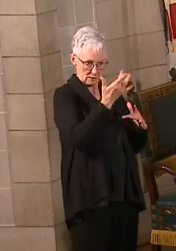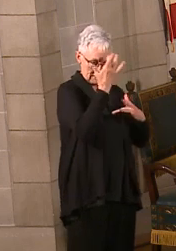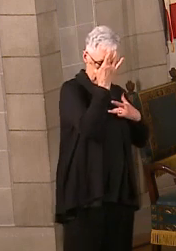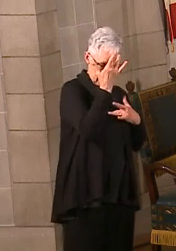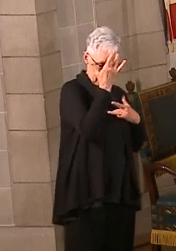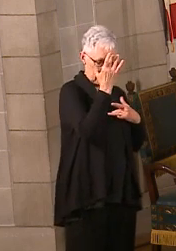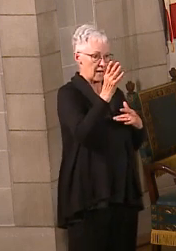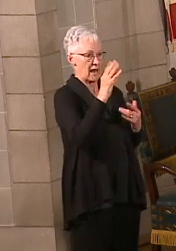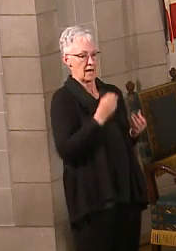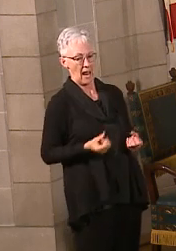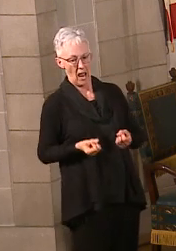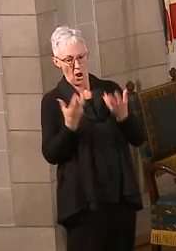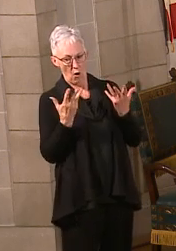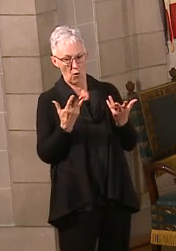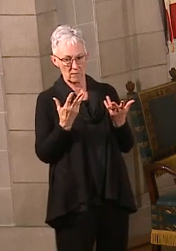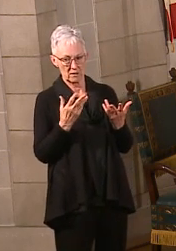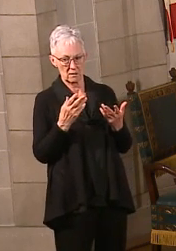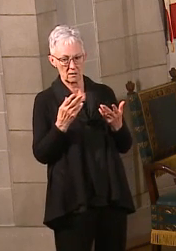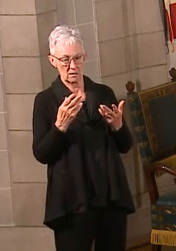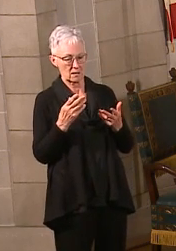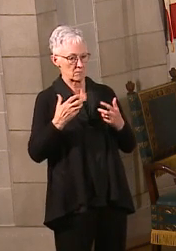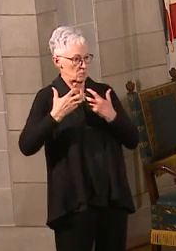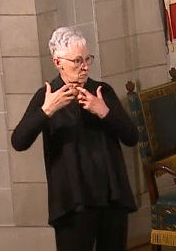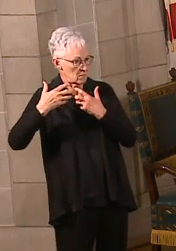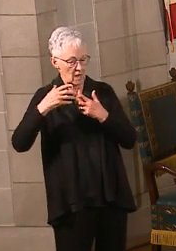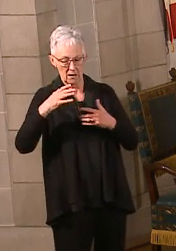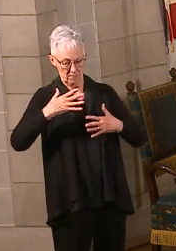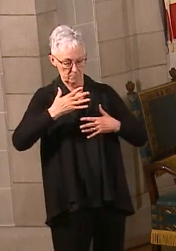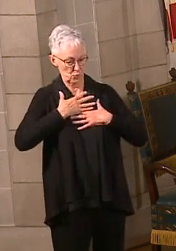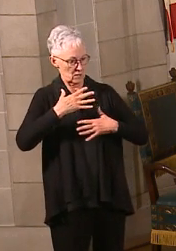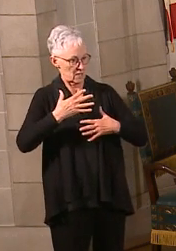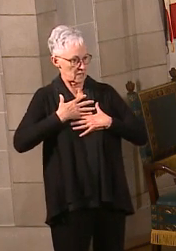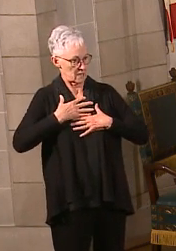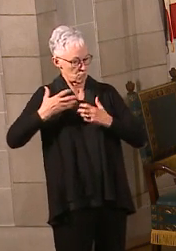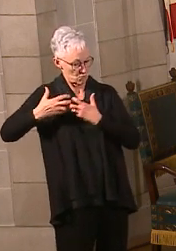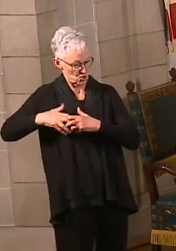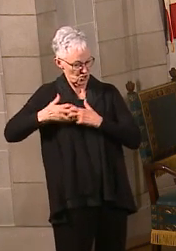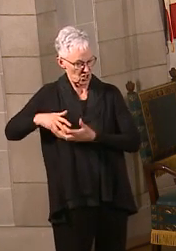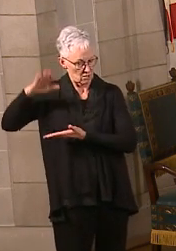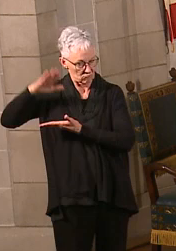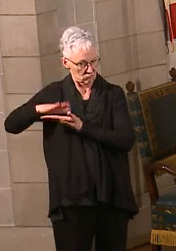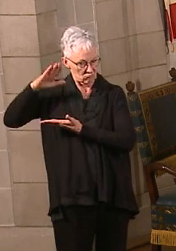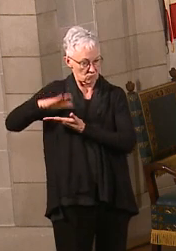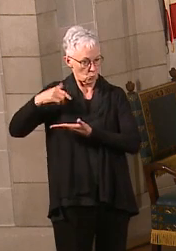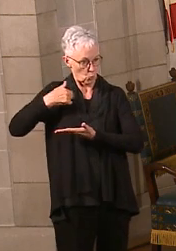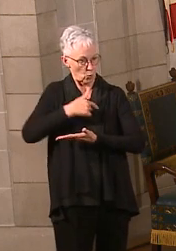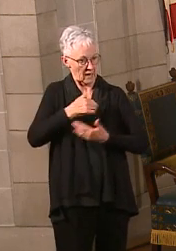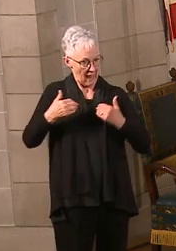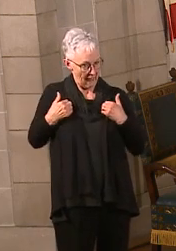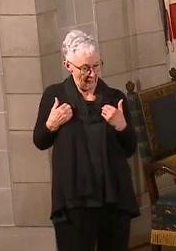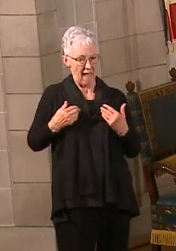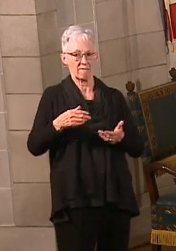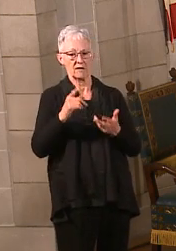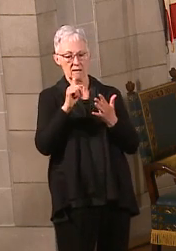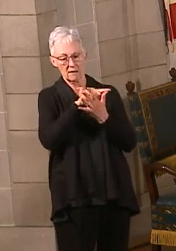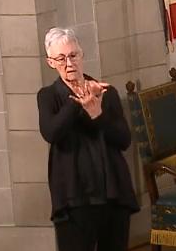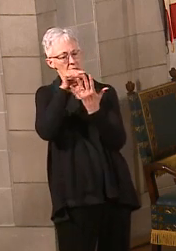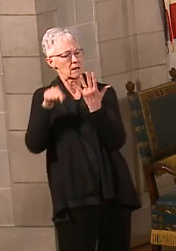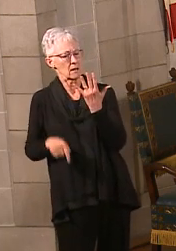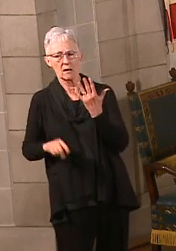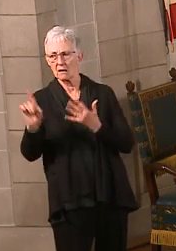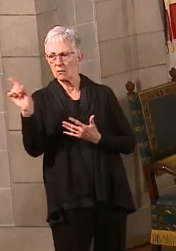one unified look at the entire state so that we could do a good job of managing that and those, where we're